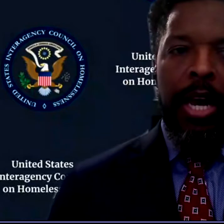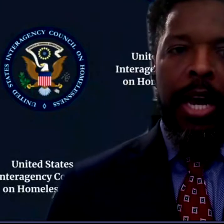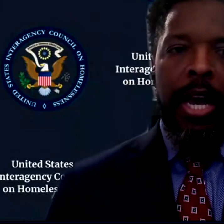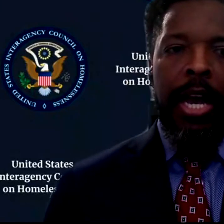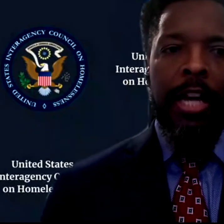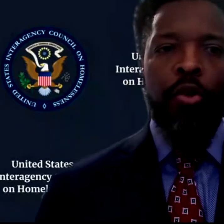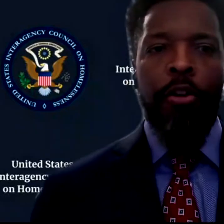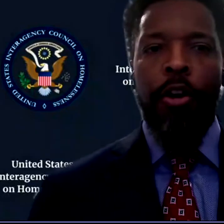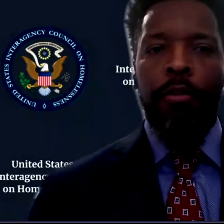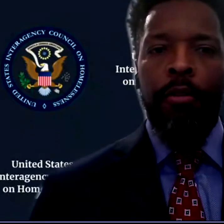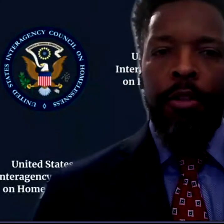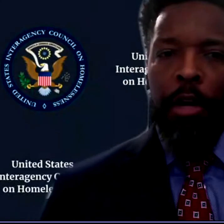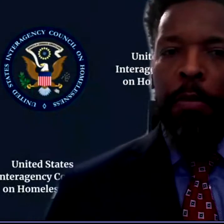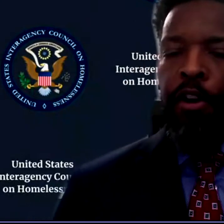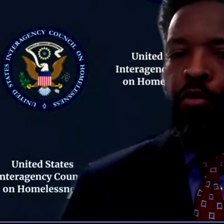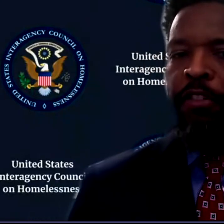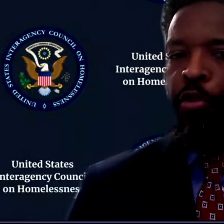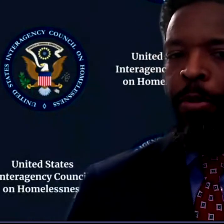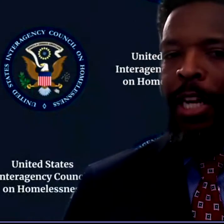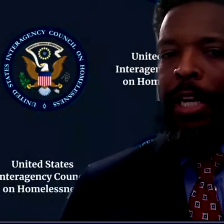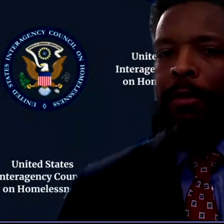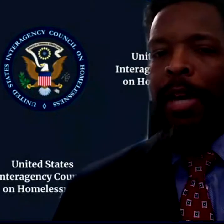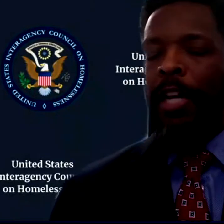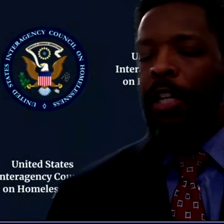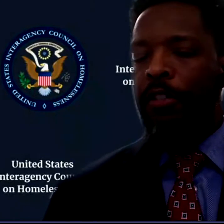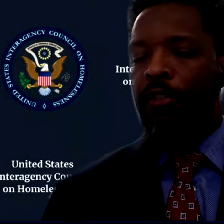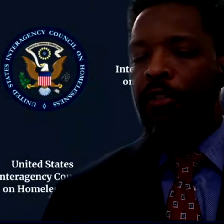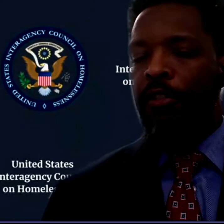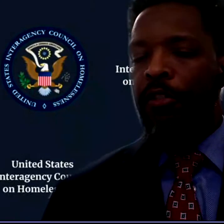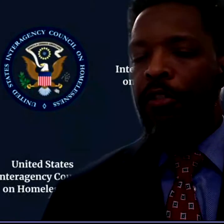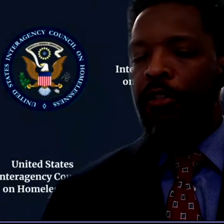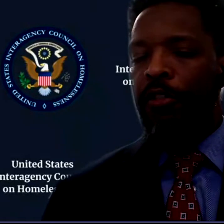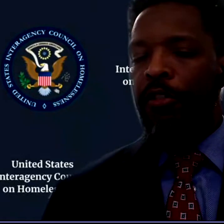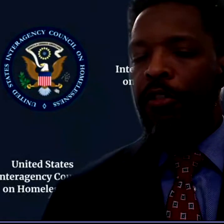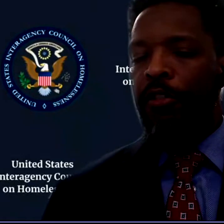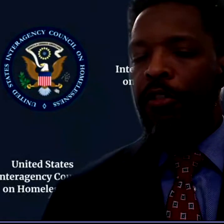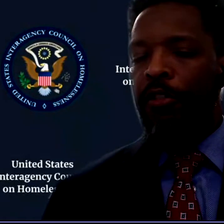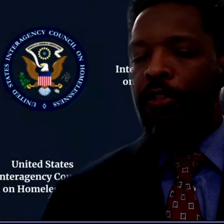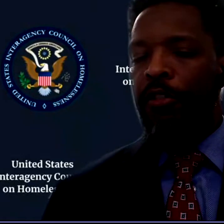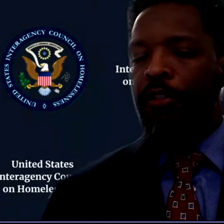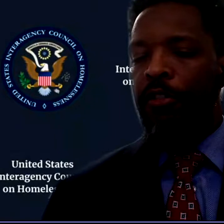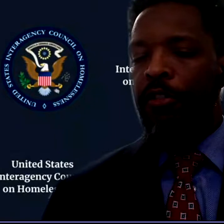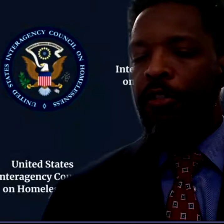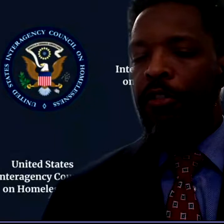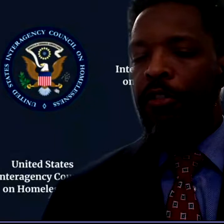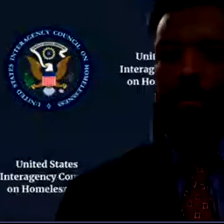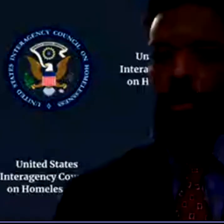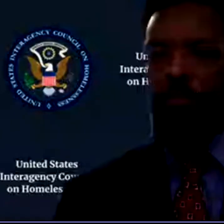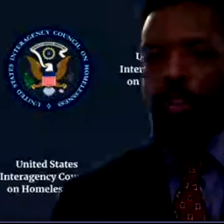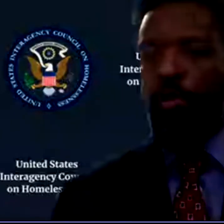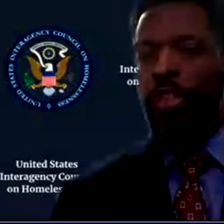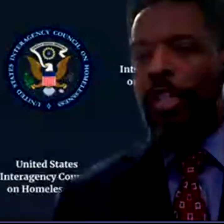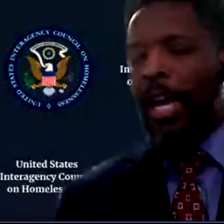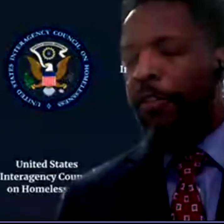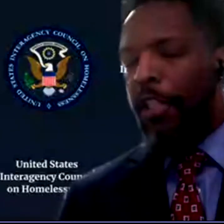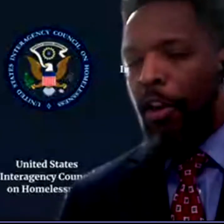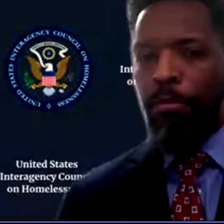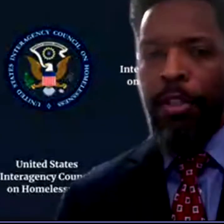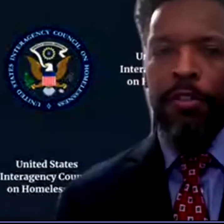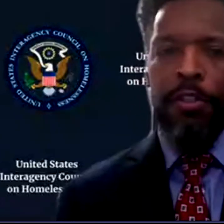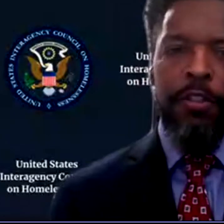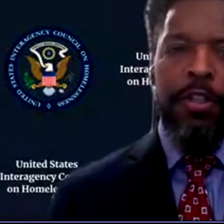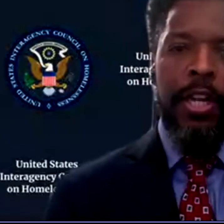Houston. As you all know, the American Rescue Plan made a historically large investment in immediate and